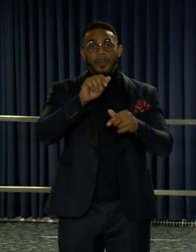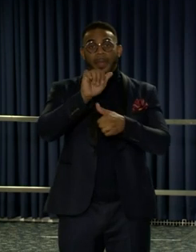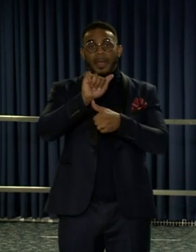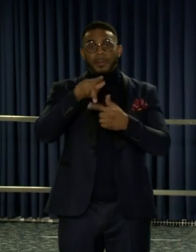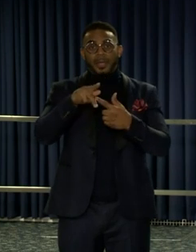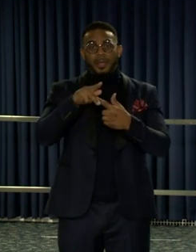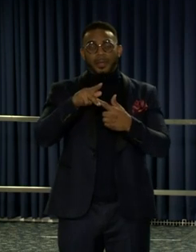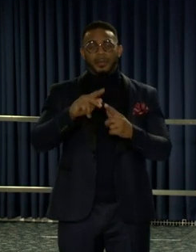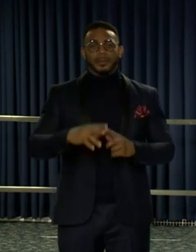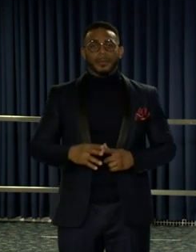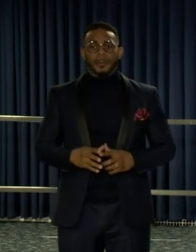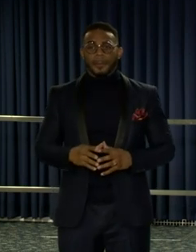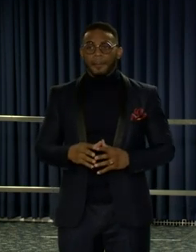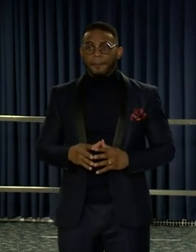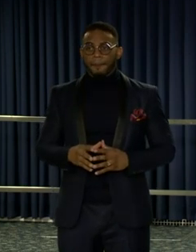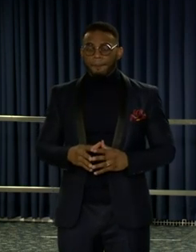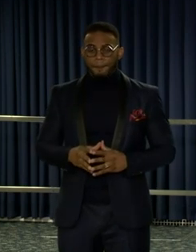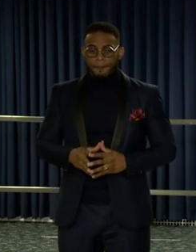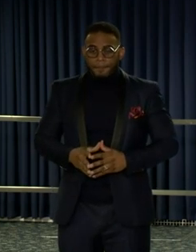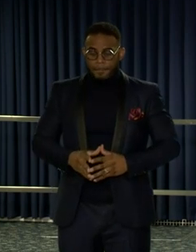Nick from the AP.